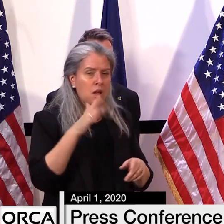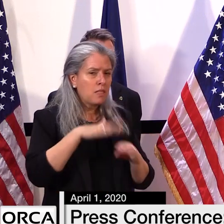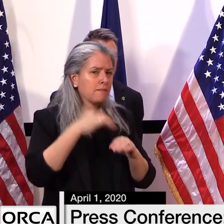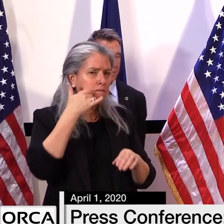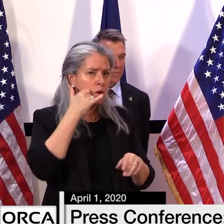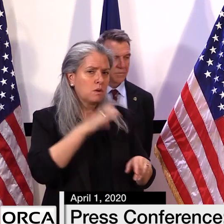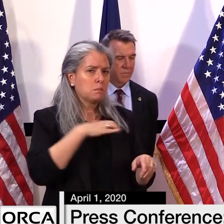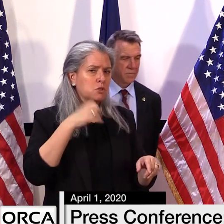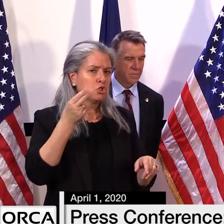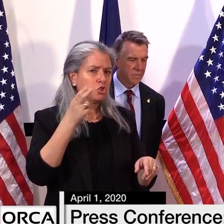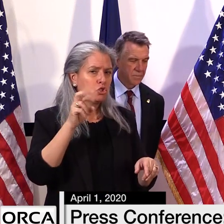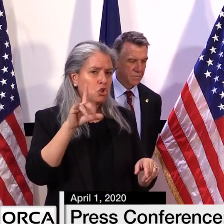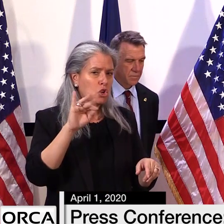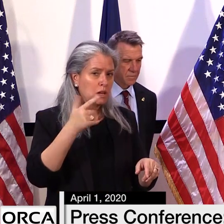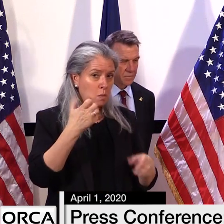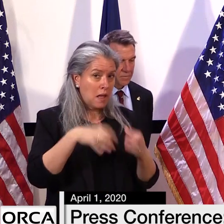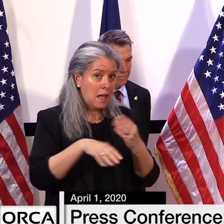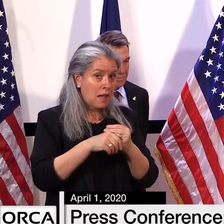that.